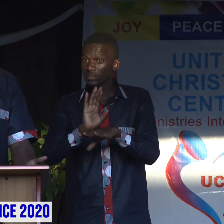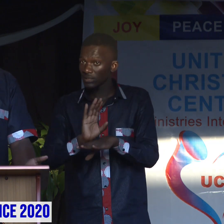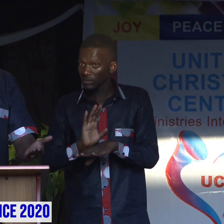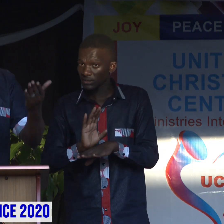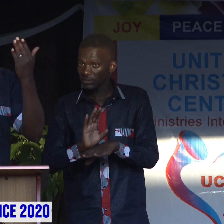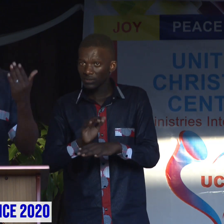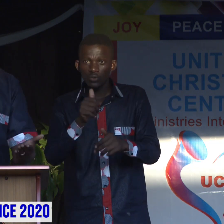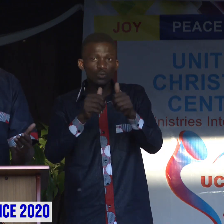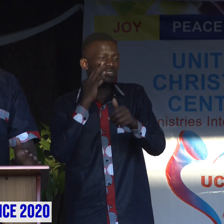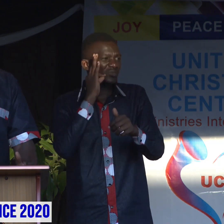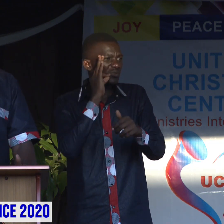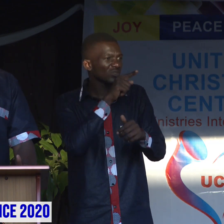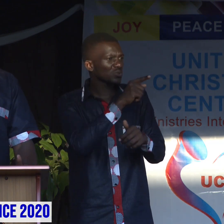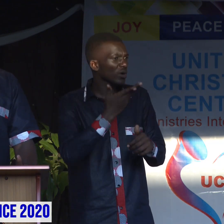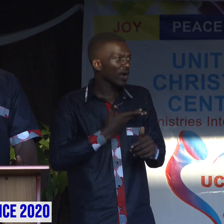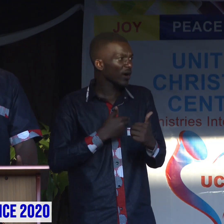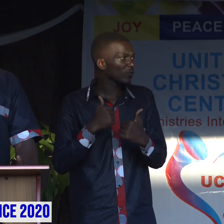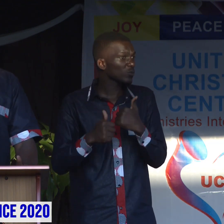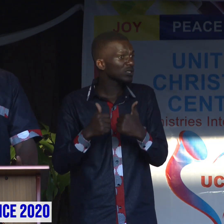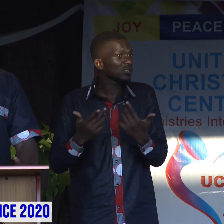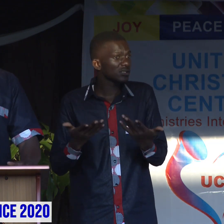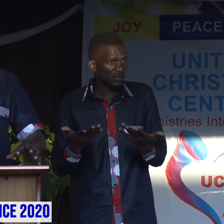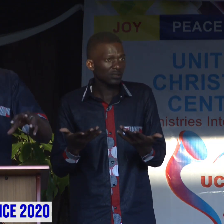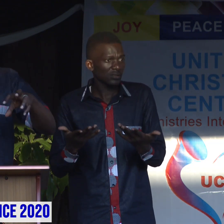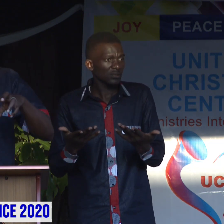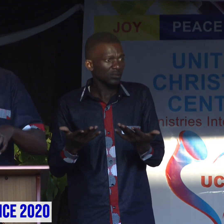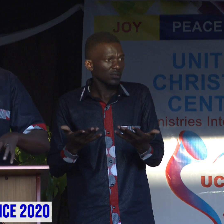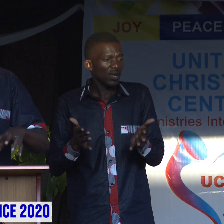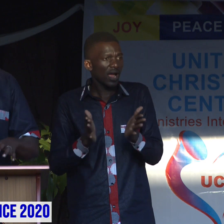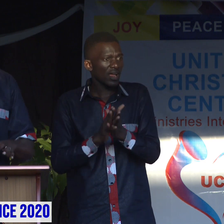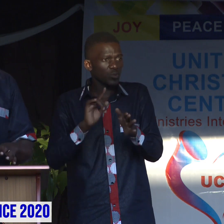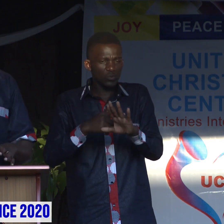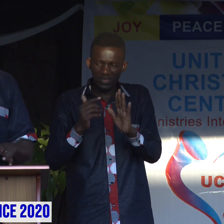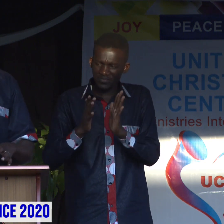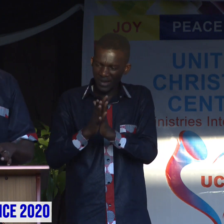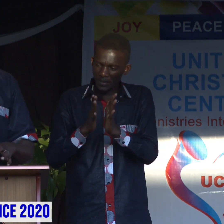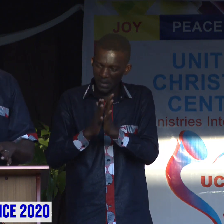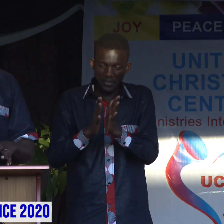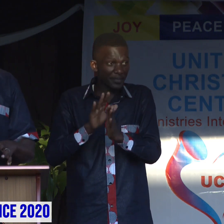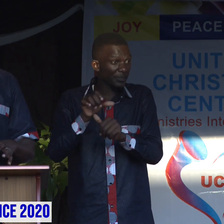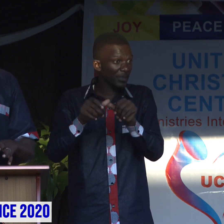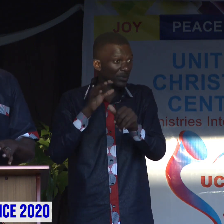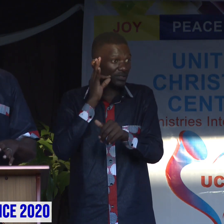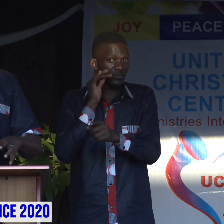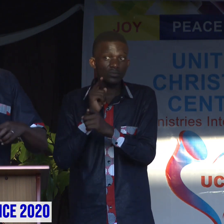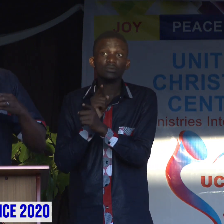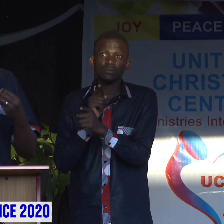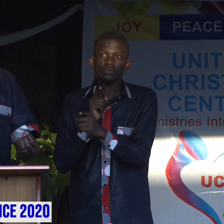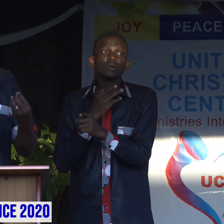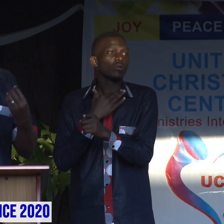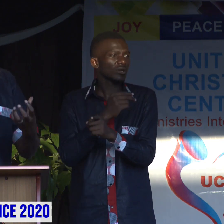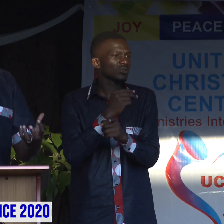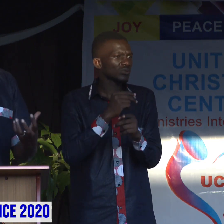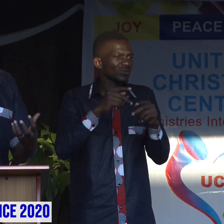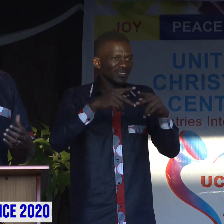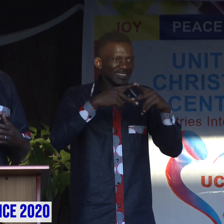Mukanisa. Which fruit are you bearing? Chibala chichobala. And as we will be looking at these fruits, eranga twetegereze bibala bino, I would want you to